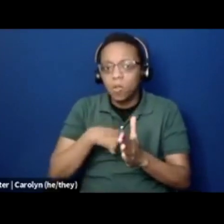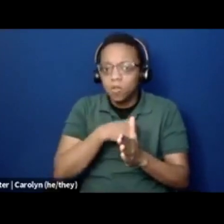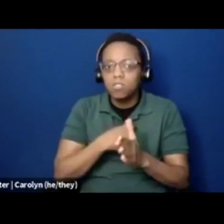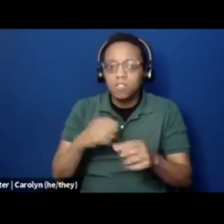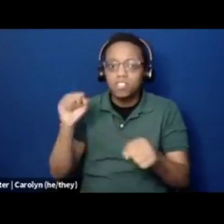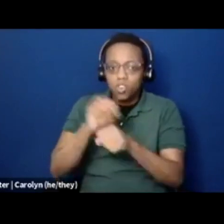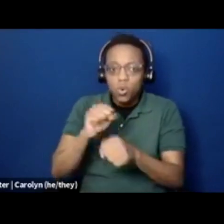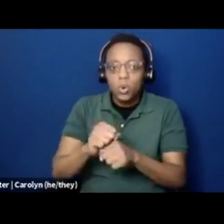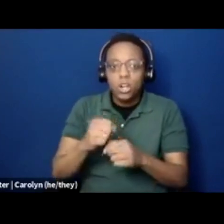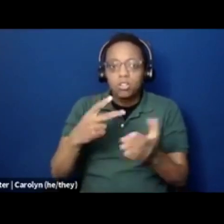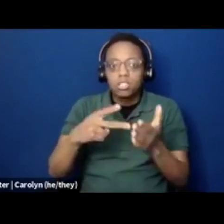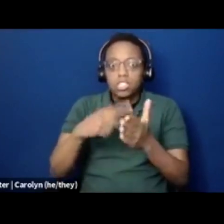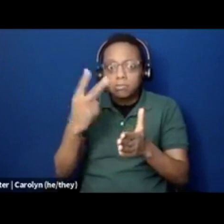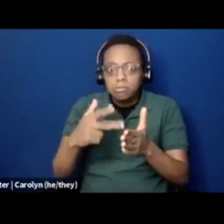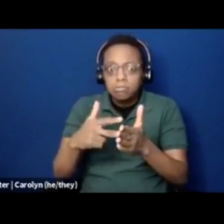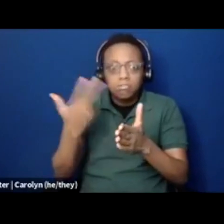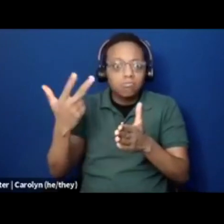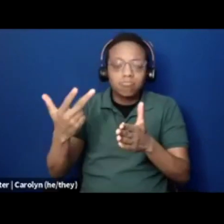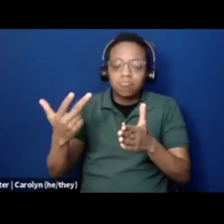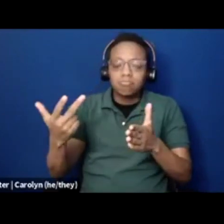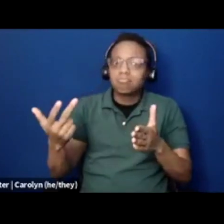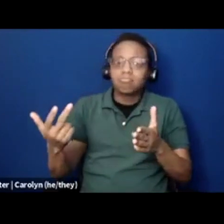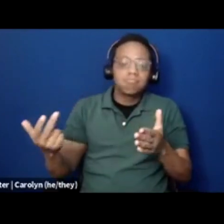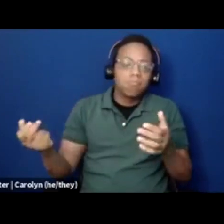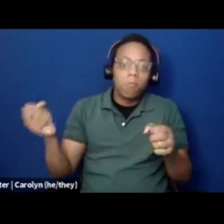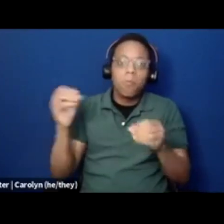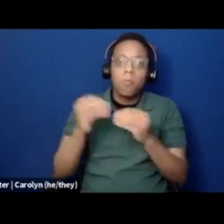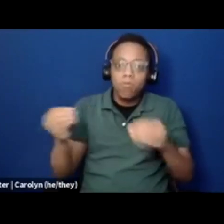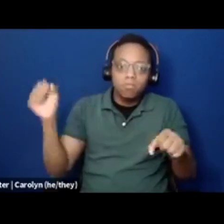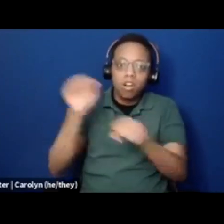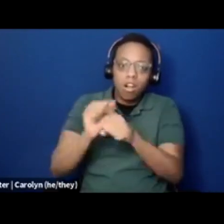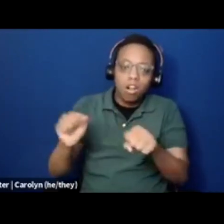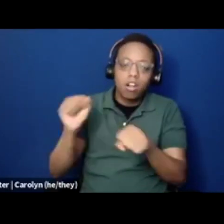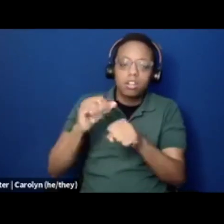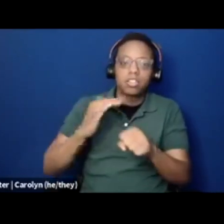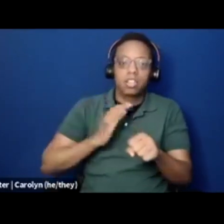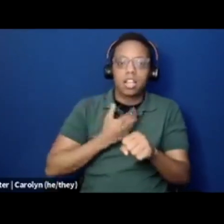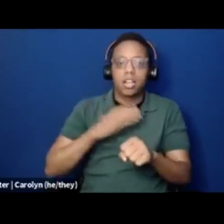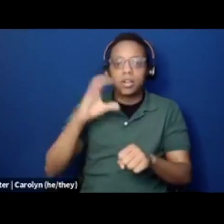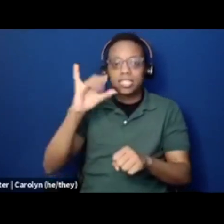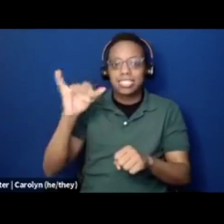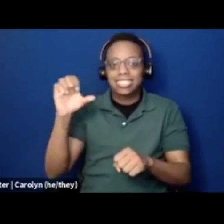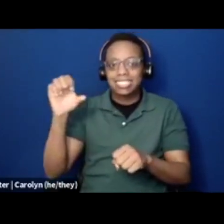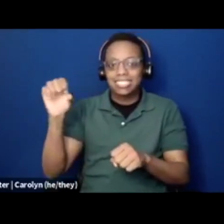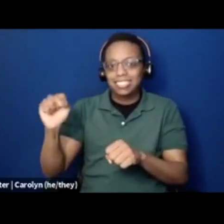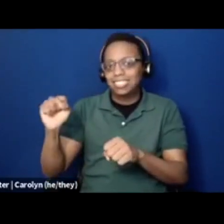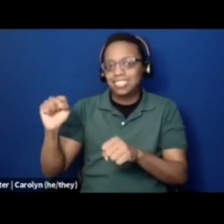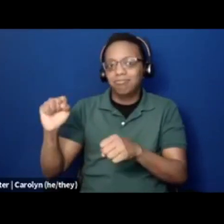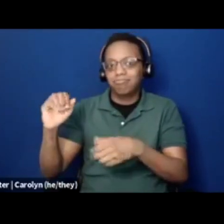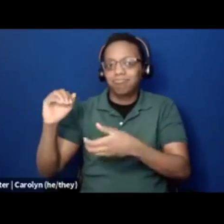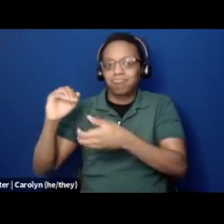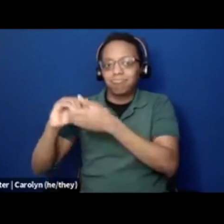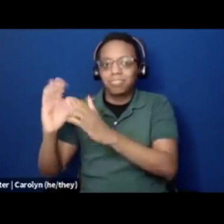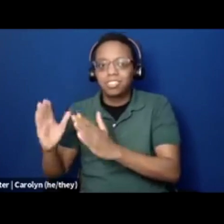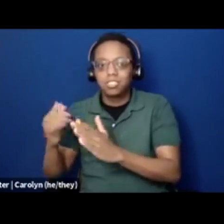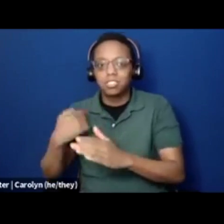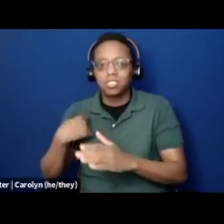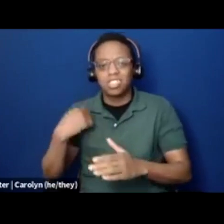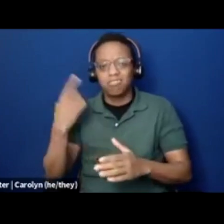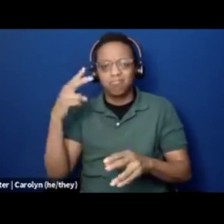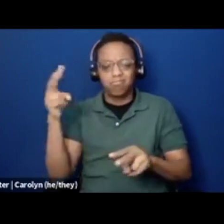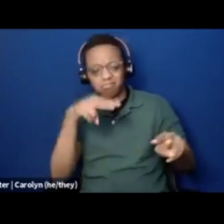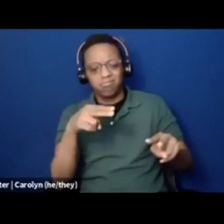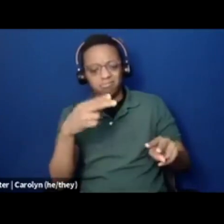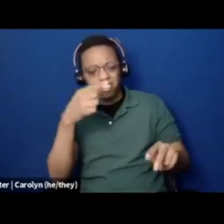counterparts, and which are normally looking at us, especially when we're Black, like, Are they smart enough to do this? Are they